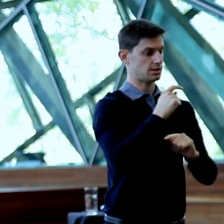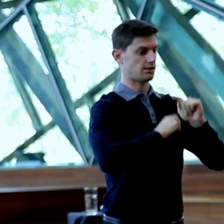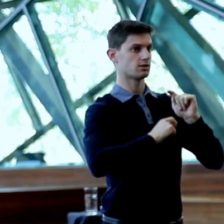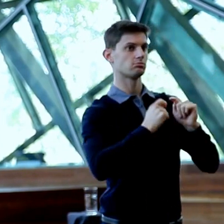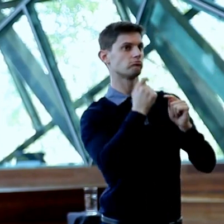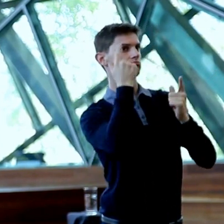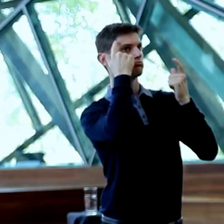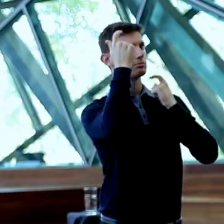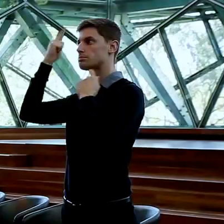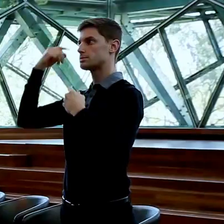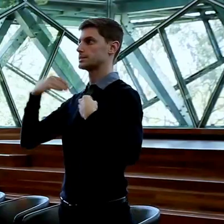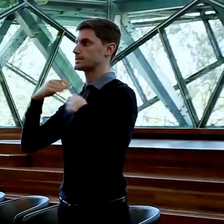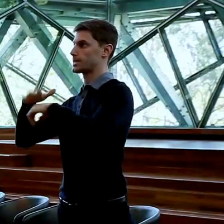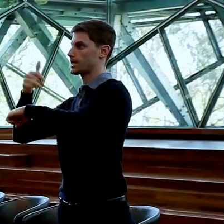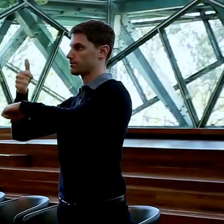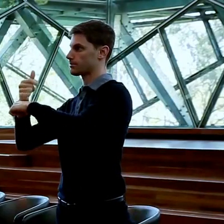entrepreneur.